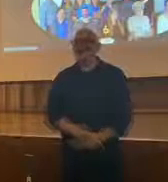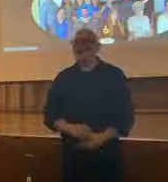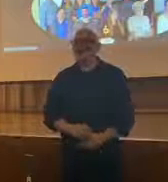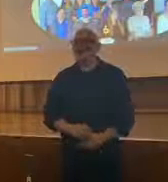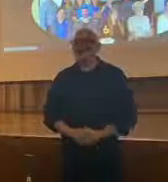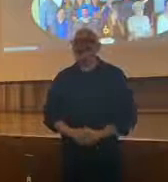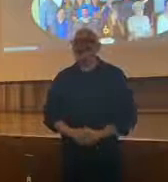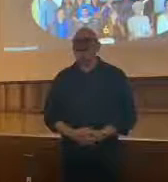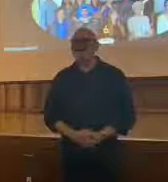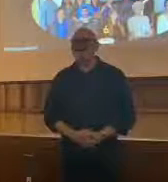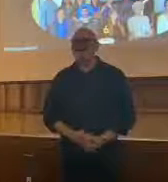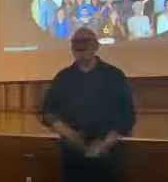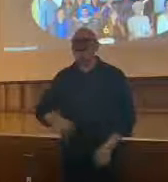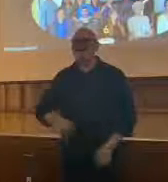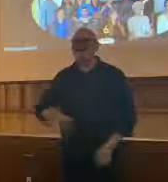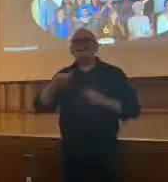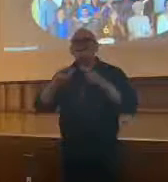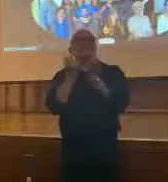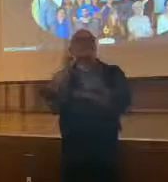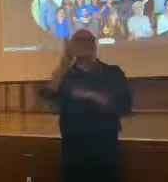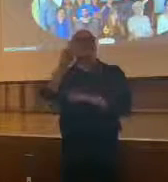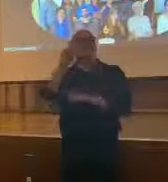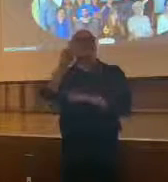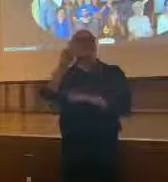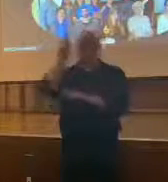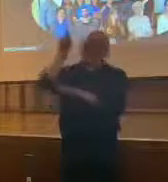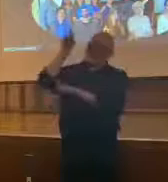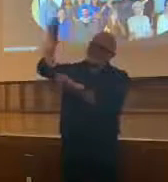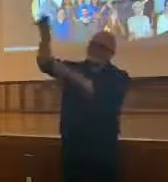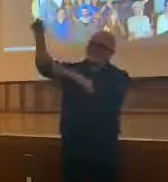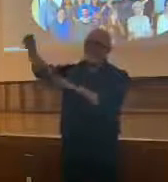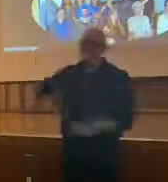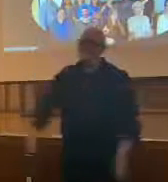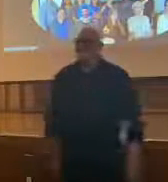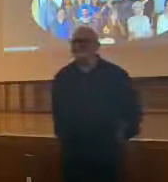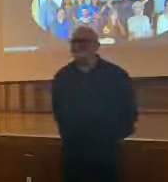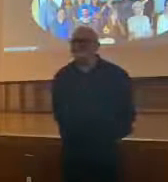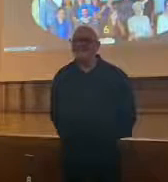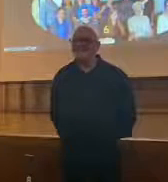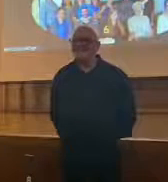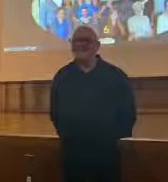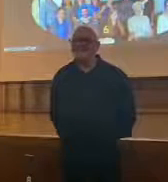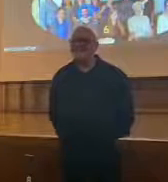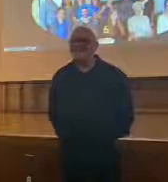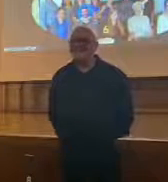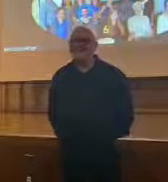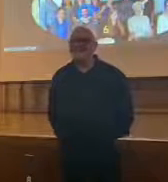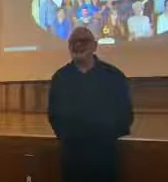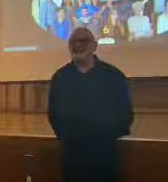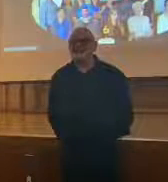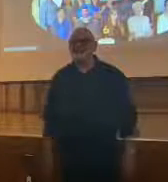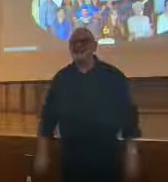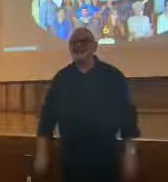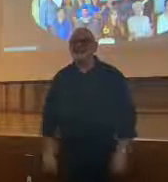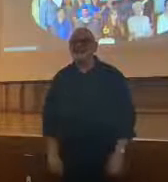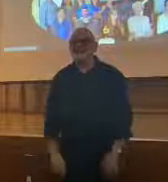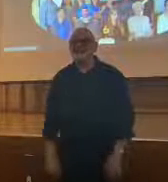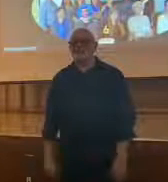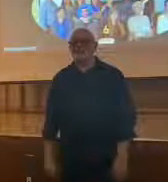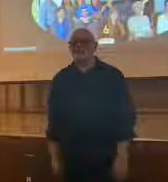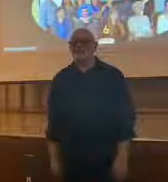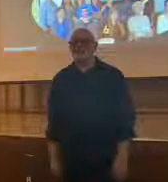I guess this is like everybody is Team Wix today. It's like St. Patrick's Day, right? And so I want to say thank you to all of you vendors